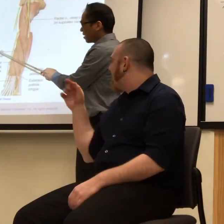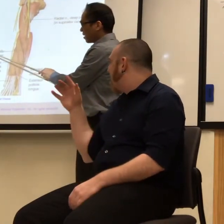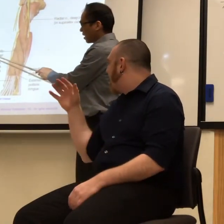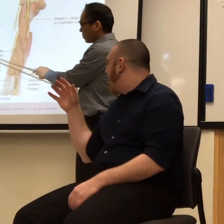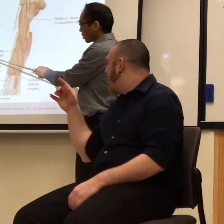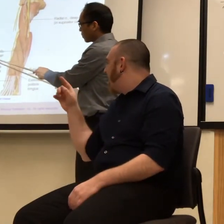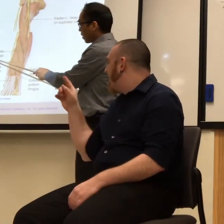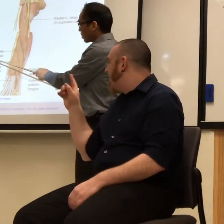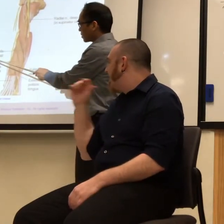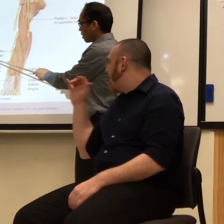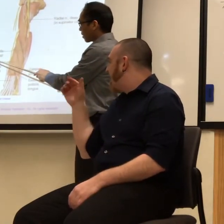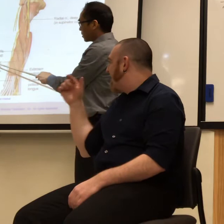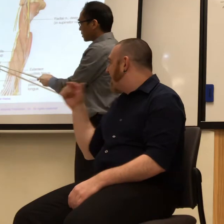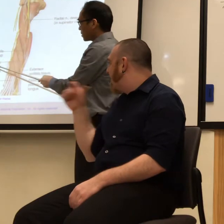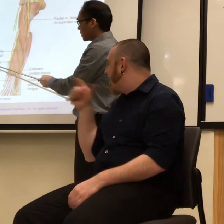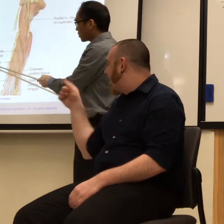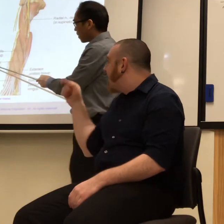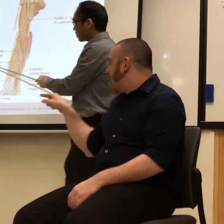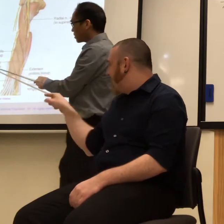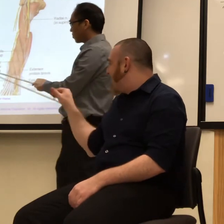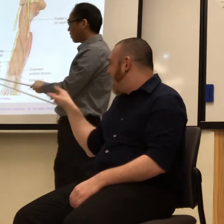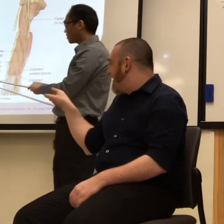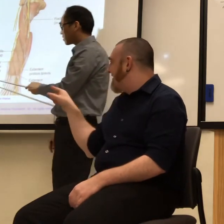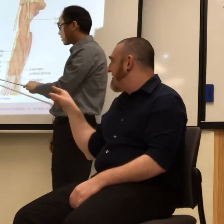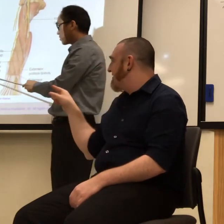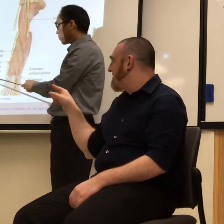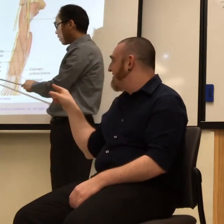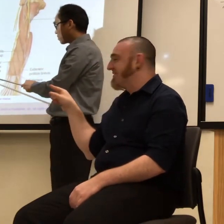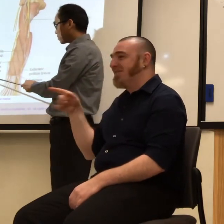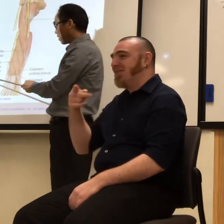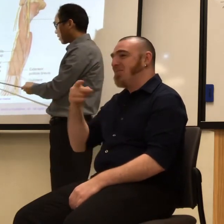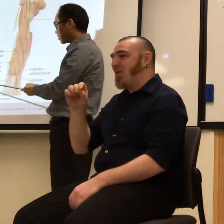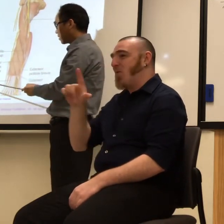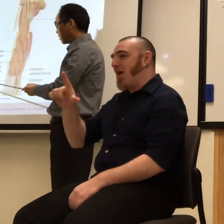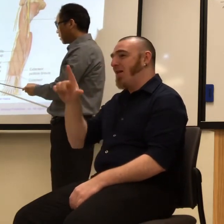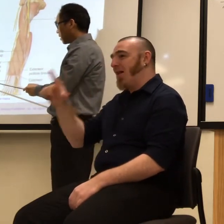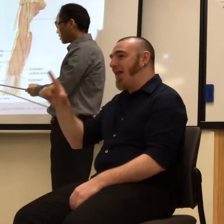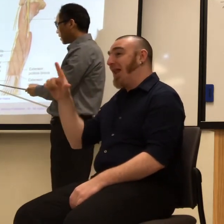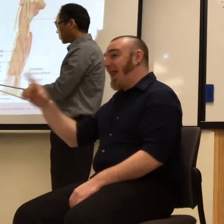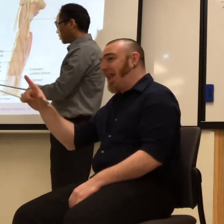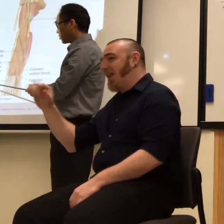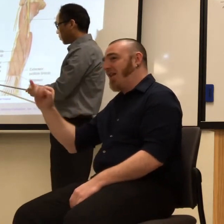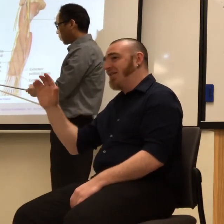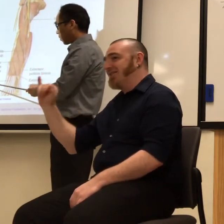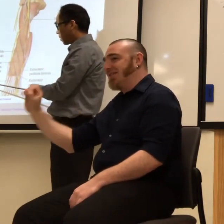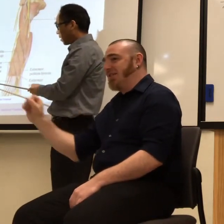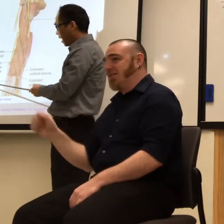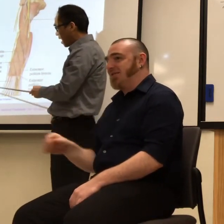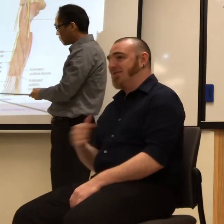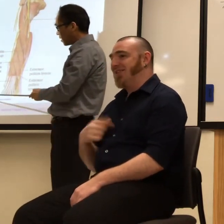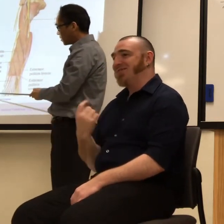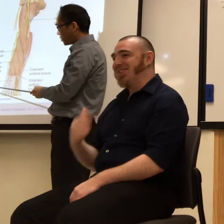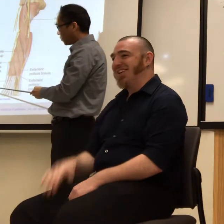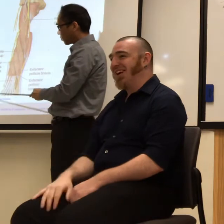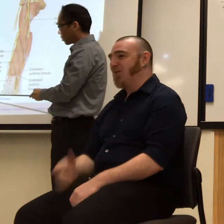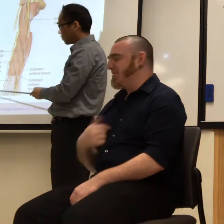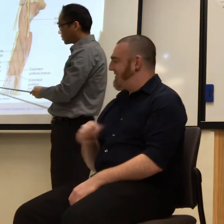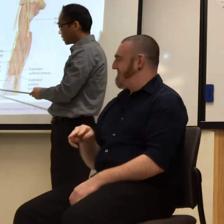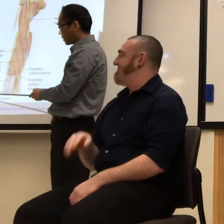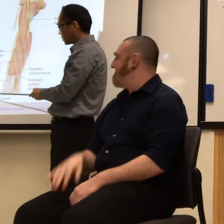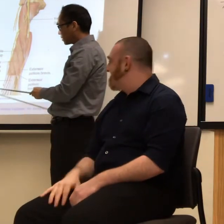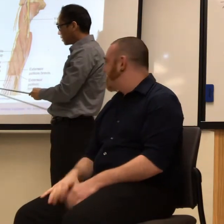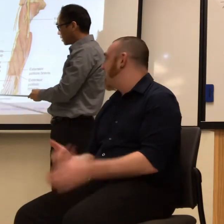ulnaris, abductor pollicis longus, extensor pollicis brevis, extensor pollicis longus, extensor digitorum. I have these two